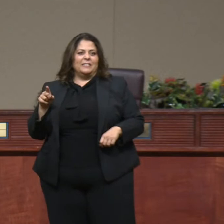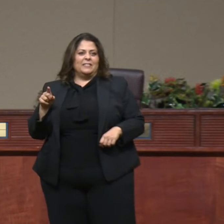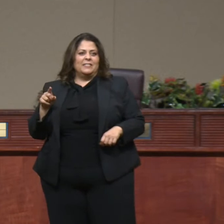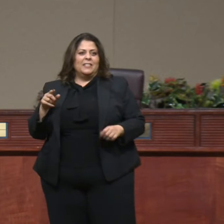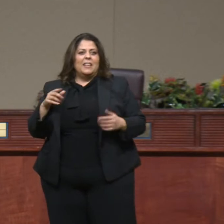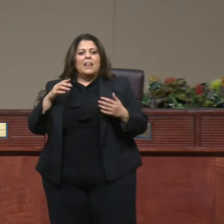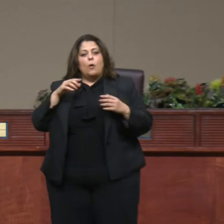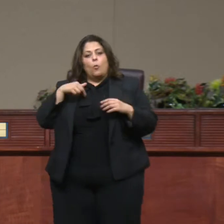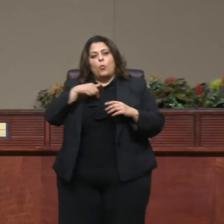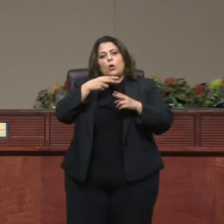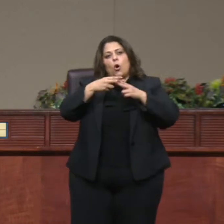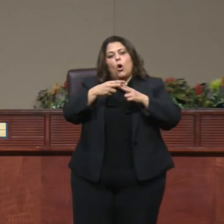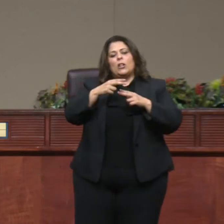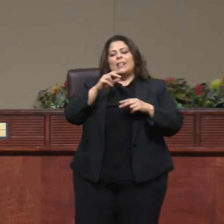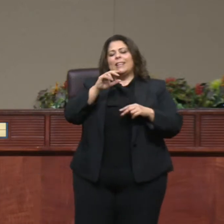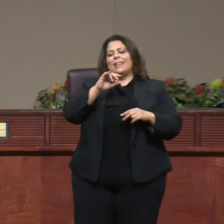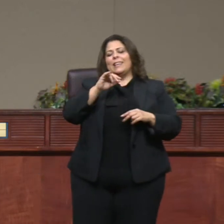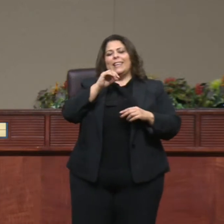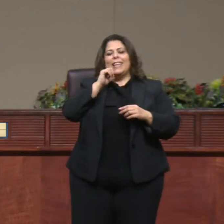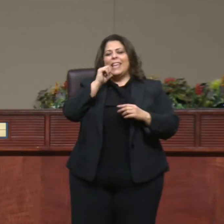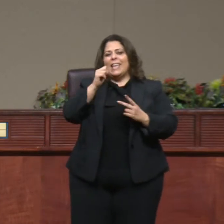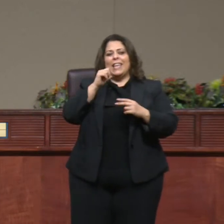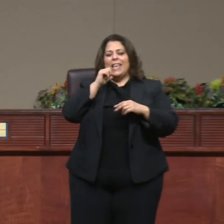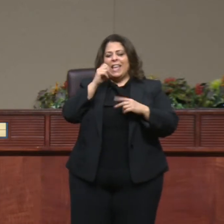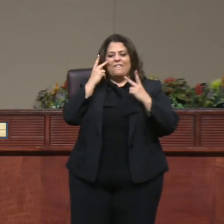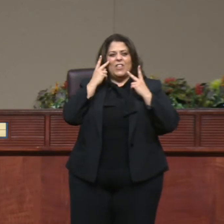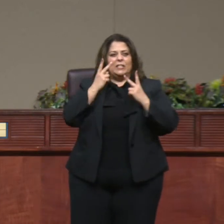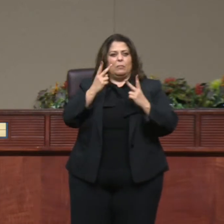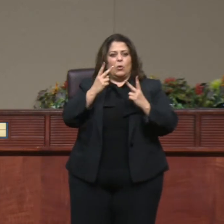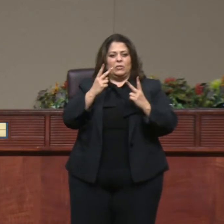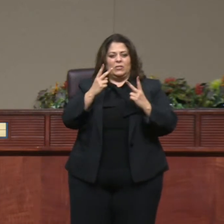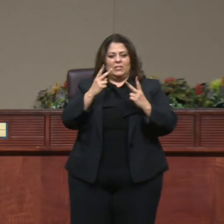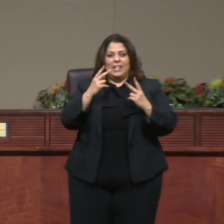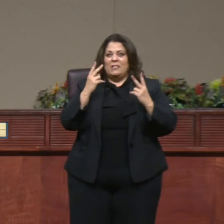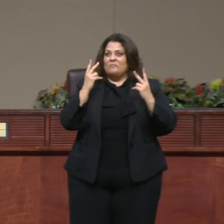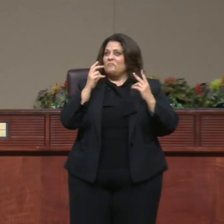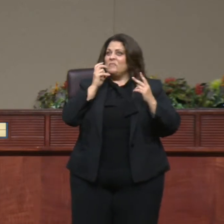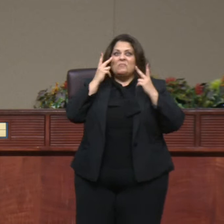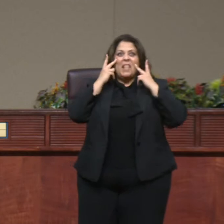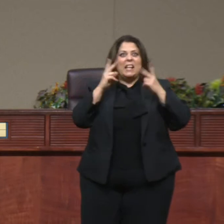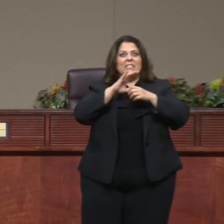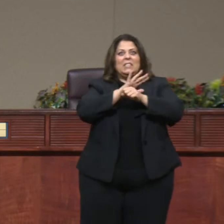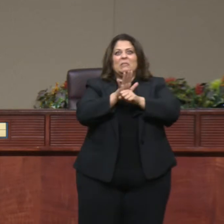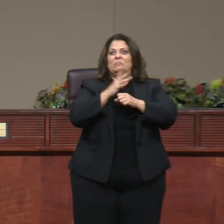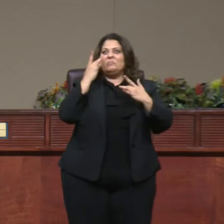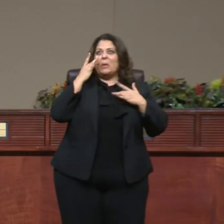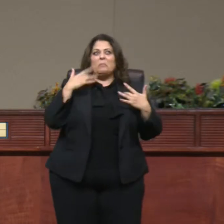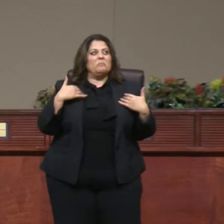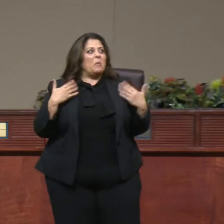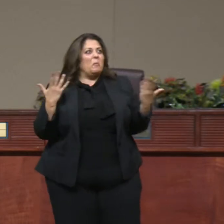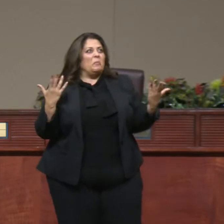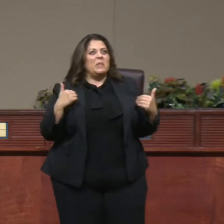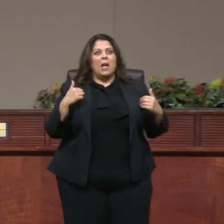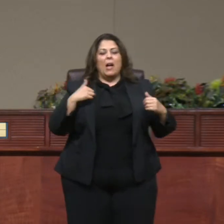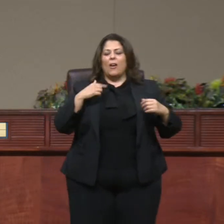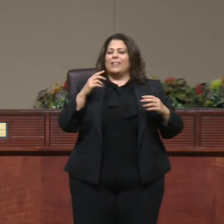they are called, that age group, should be mindful also that not everyone else is invincible.